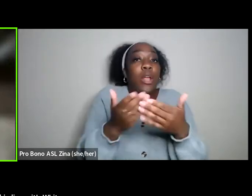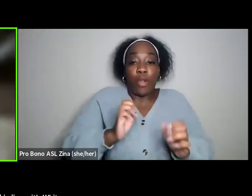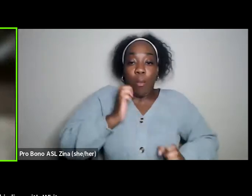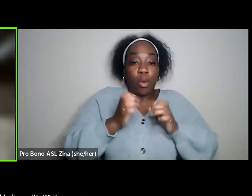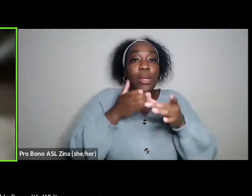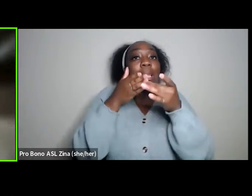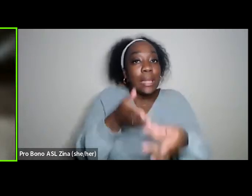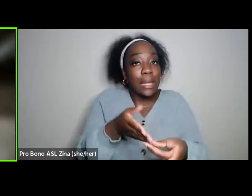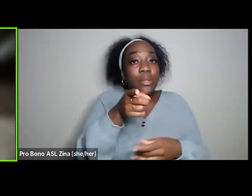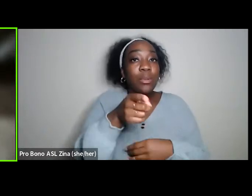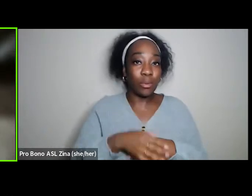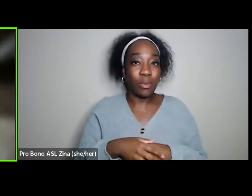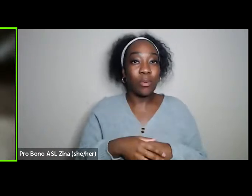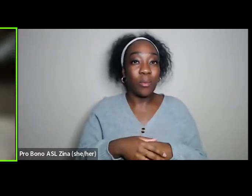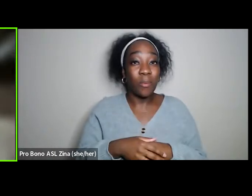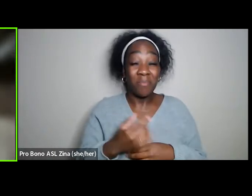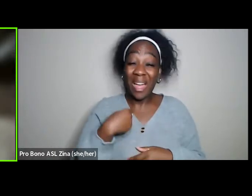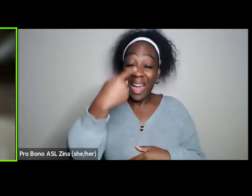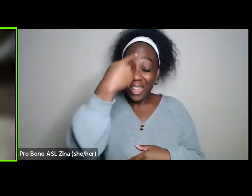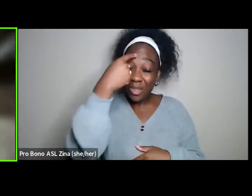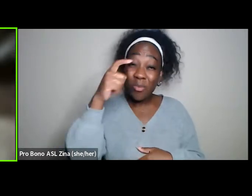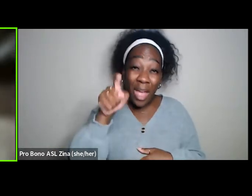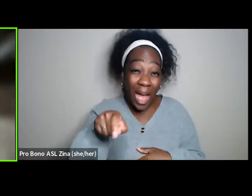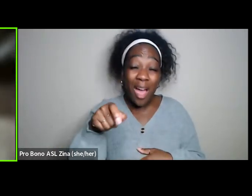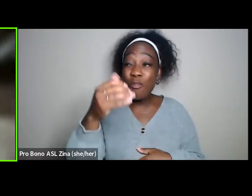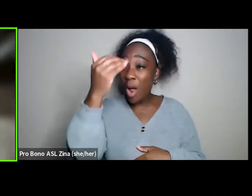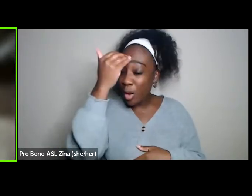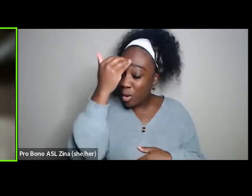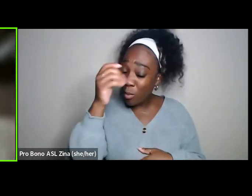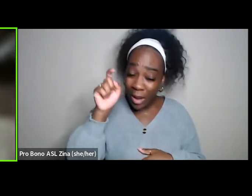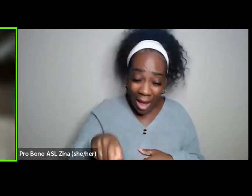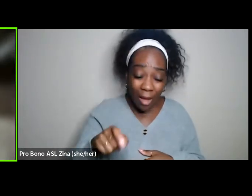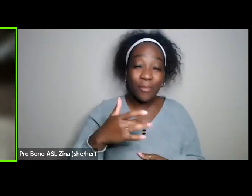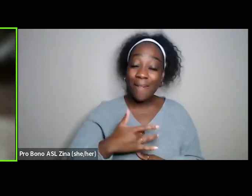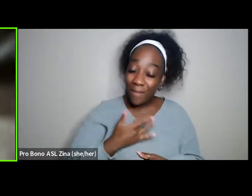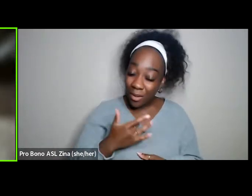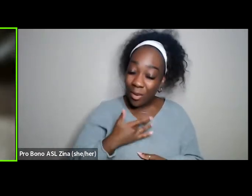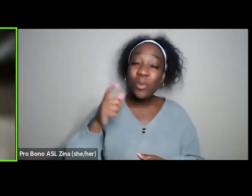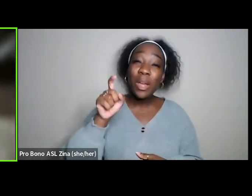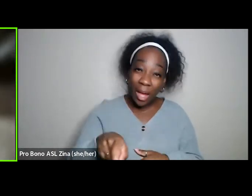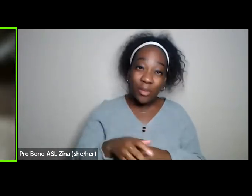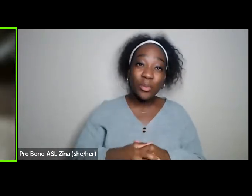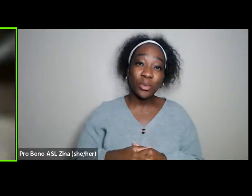have to, I know we have to, I feel we have to